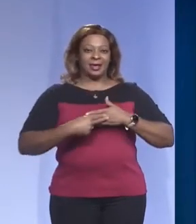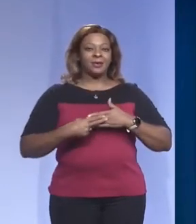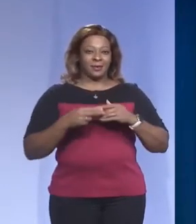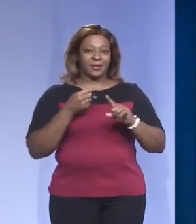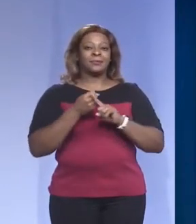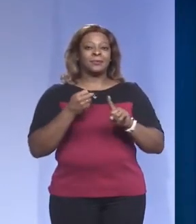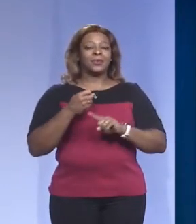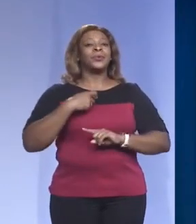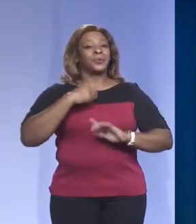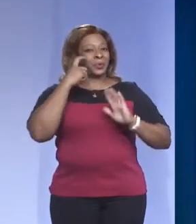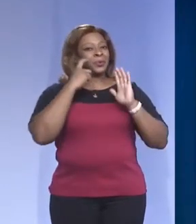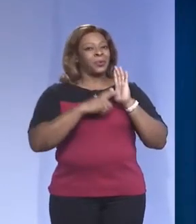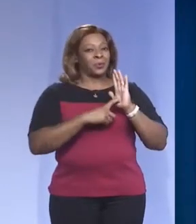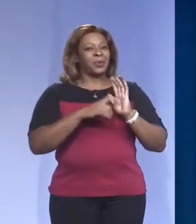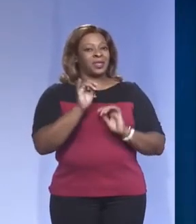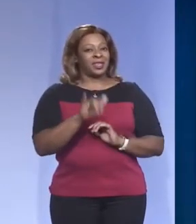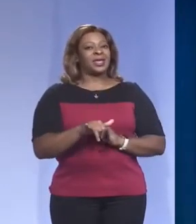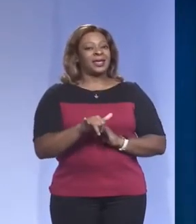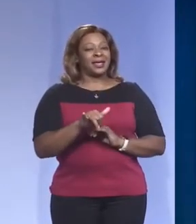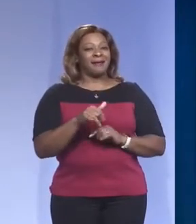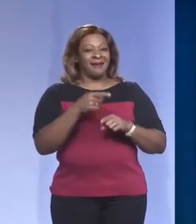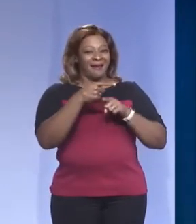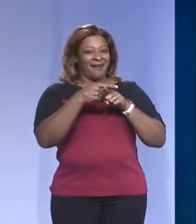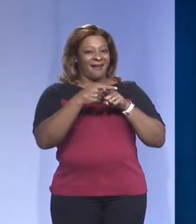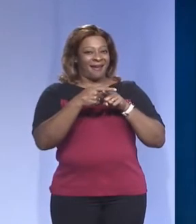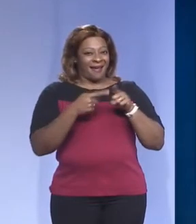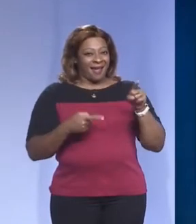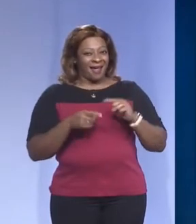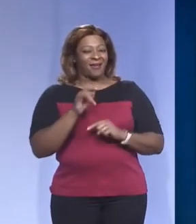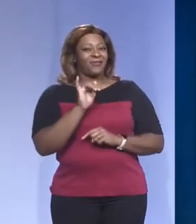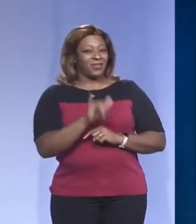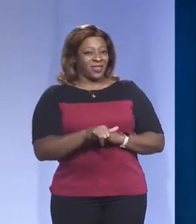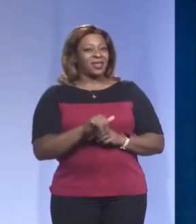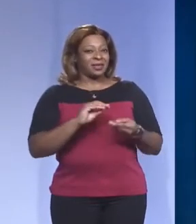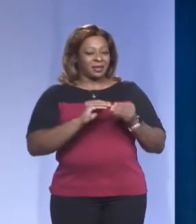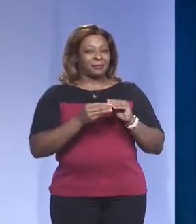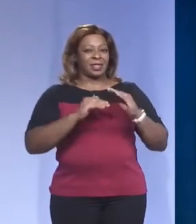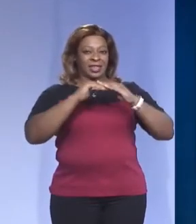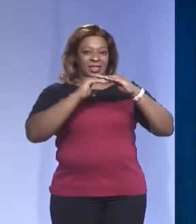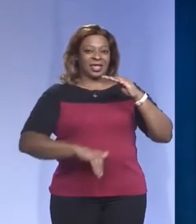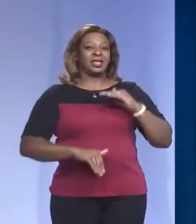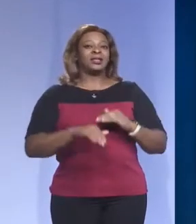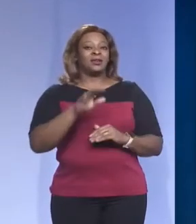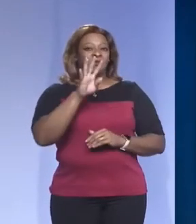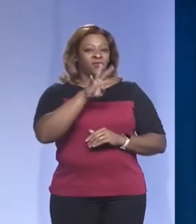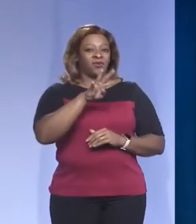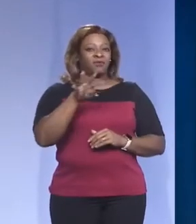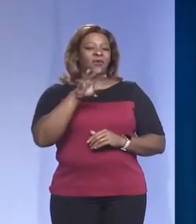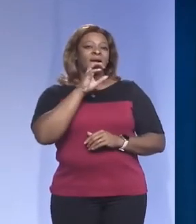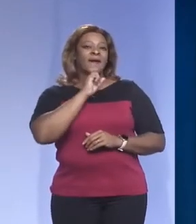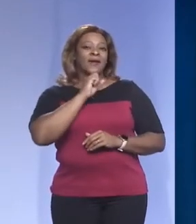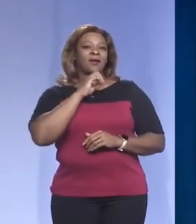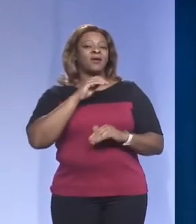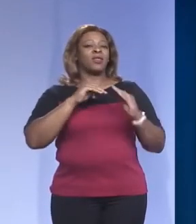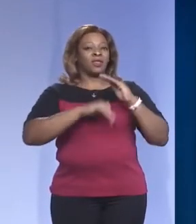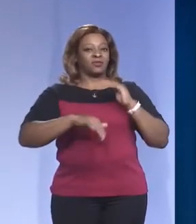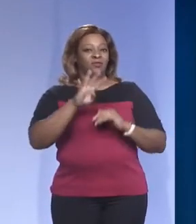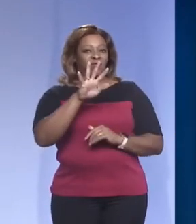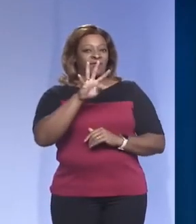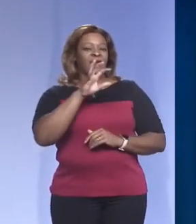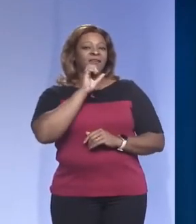do see, in fact, half of the cases would be less than 44 years old, or less than 45 years